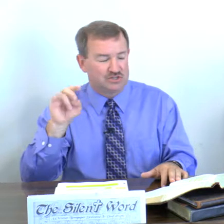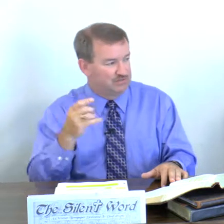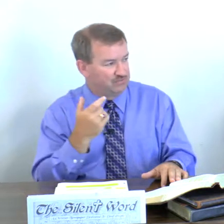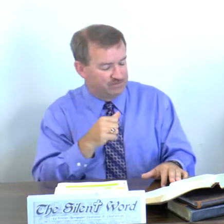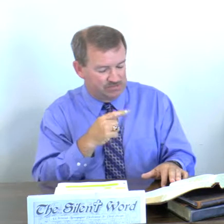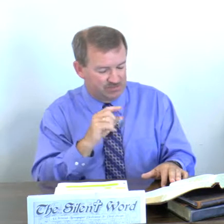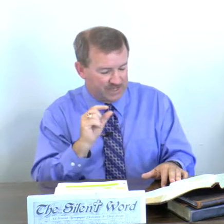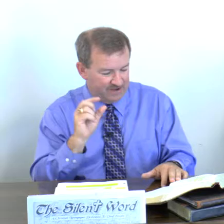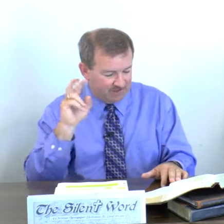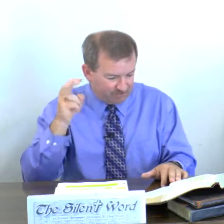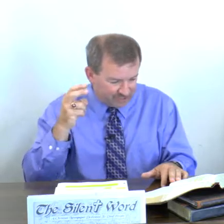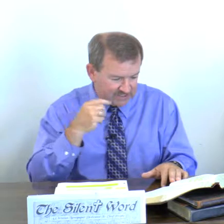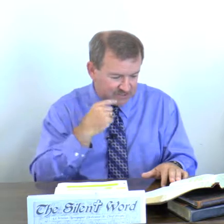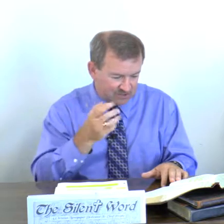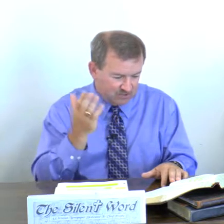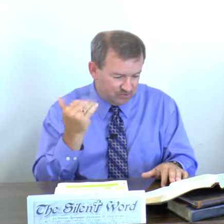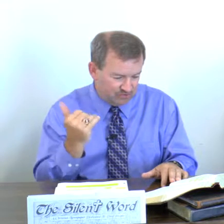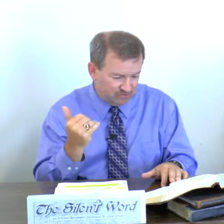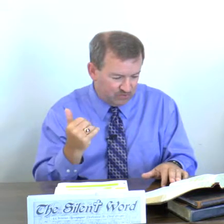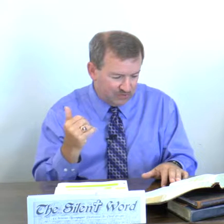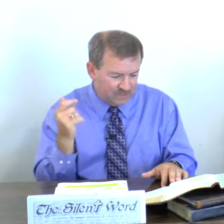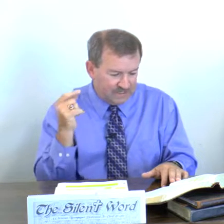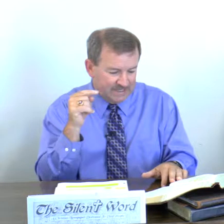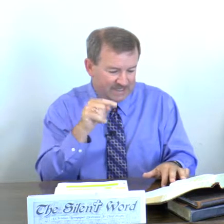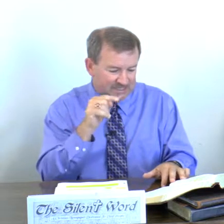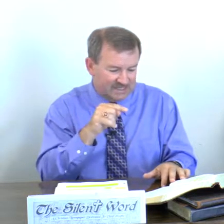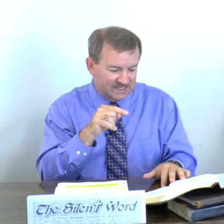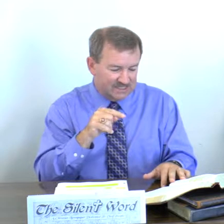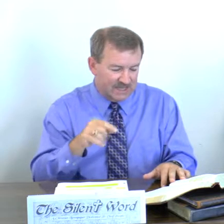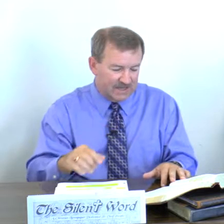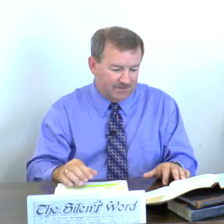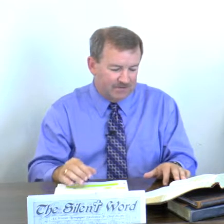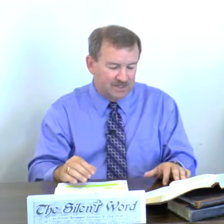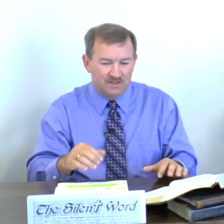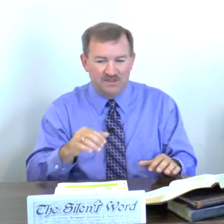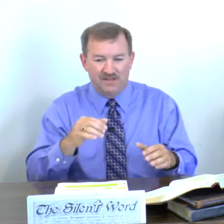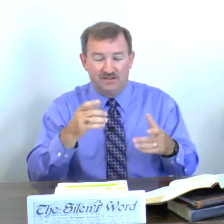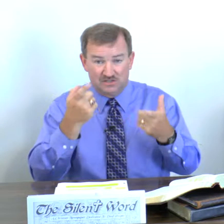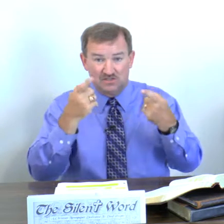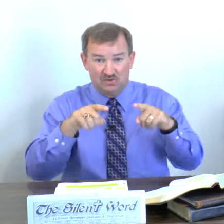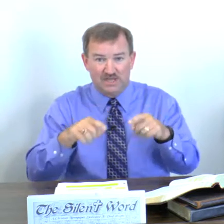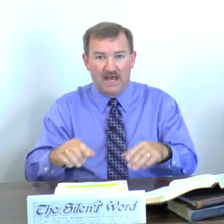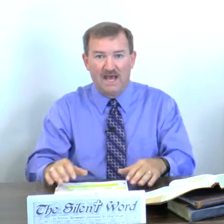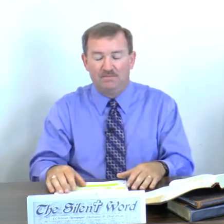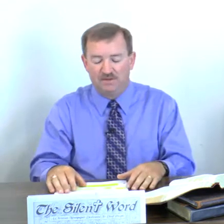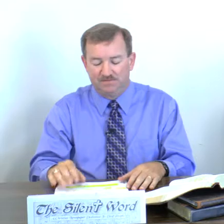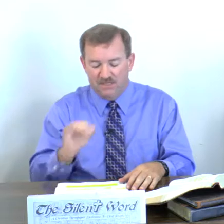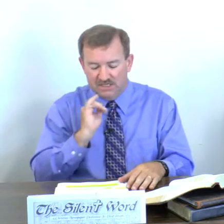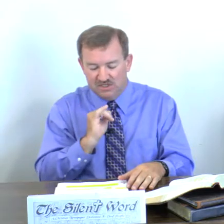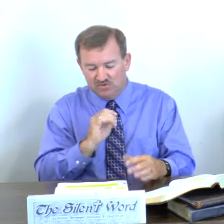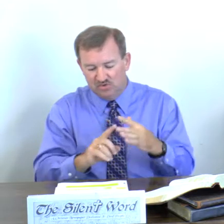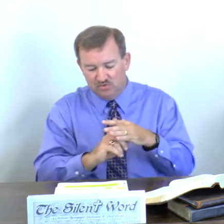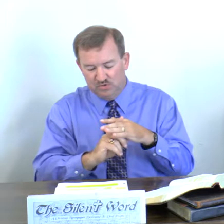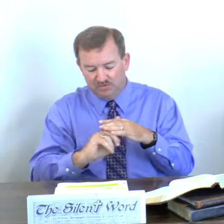desolation. Remember that phrase that I told you before. It's at this time that this is going to happen. Israel will